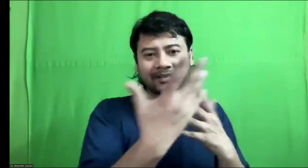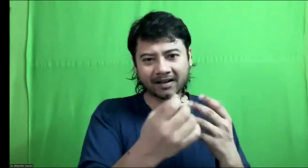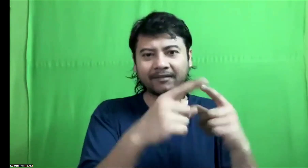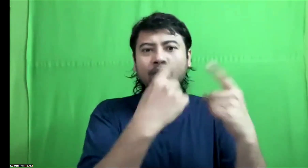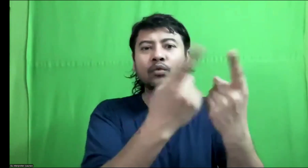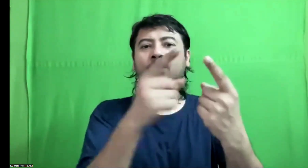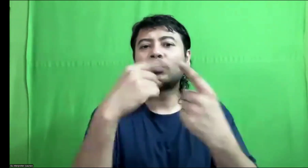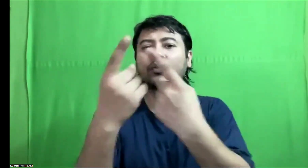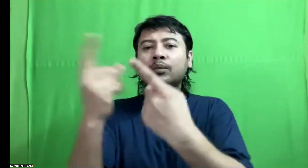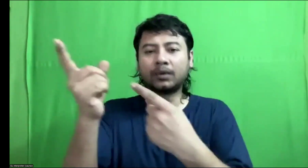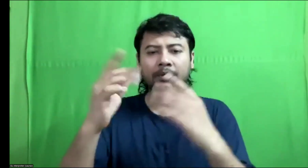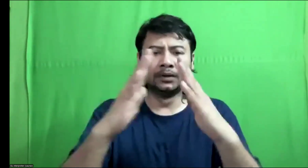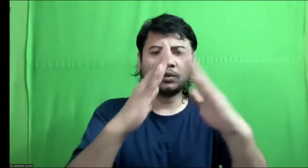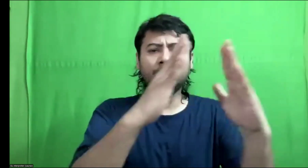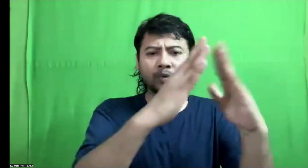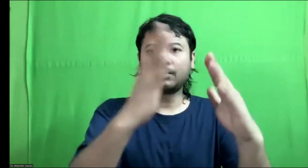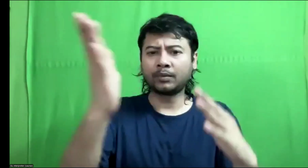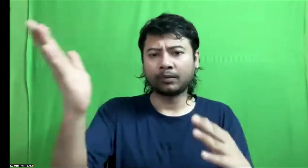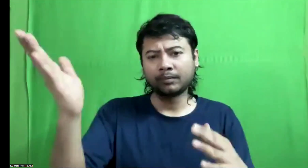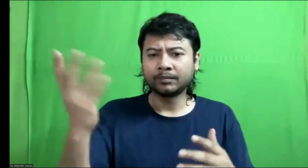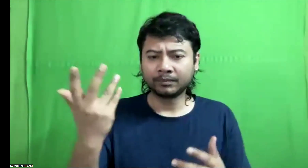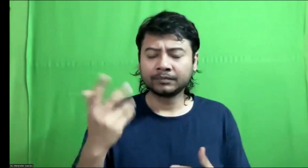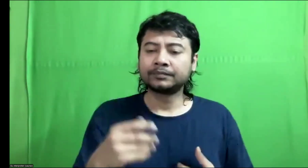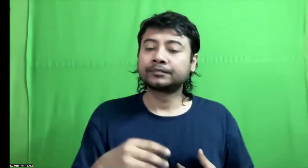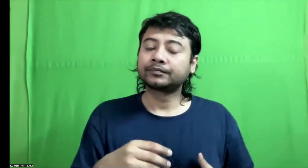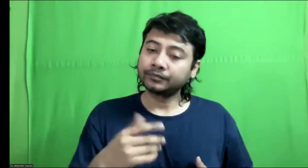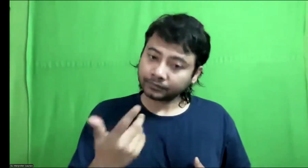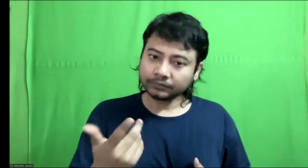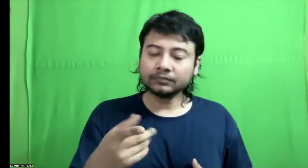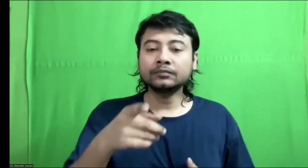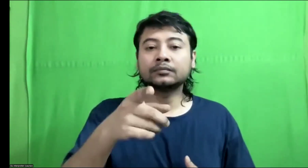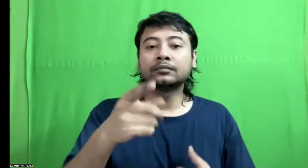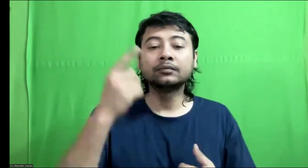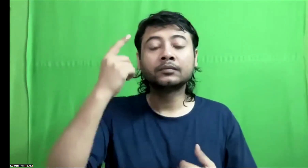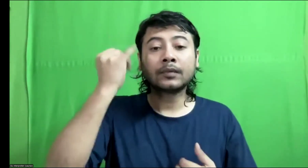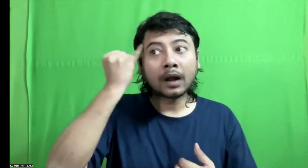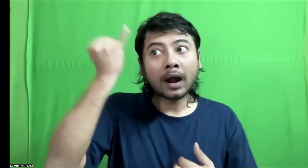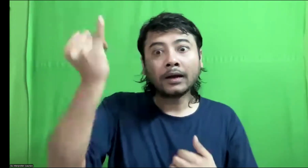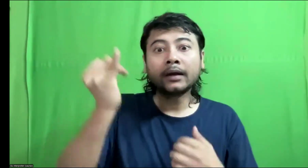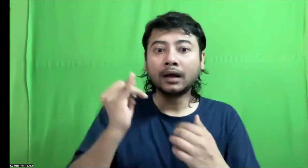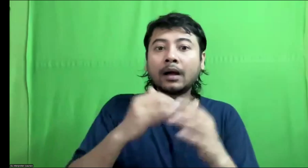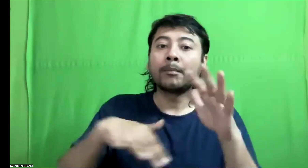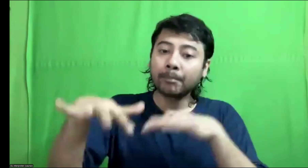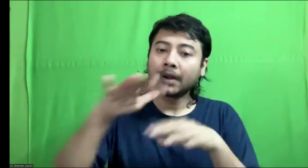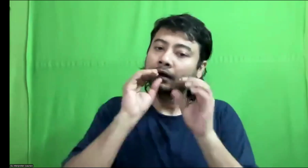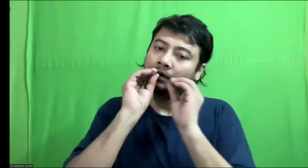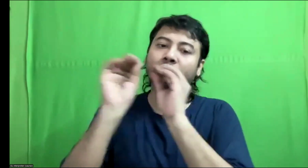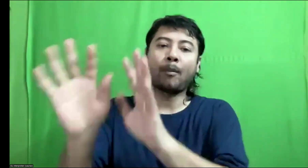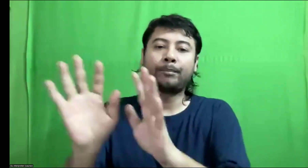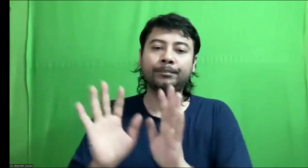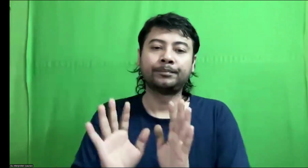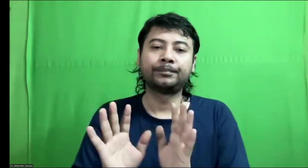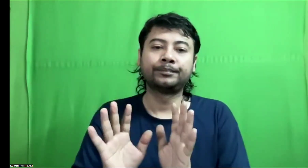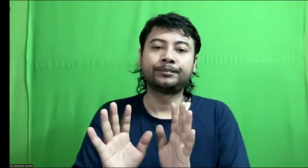house and prepare. So suppose 10 people are coming. So keep 10 deepam